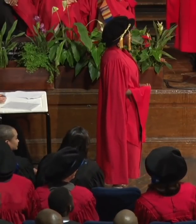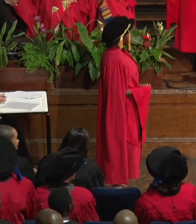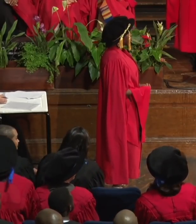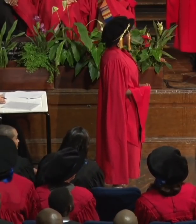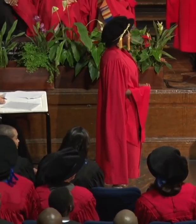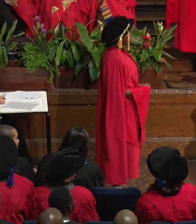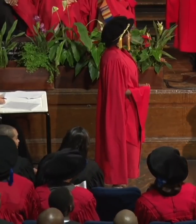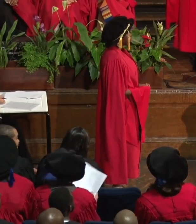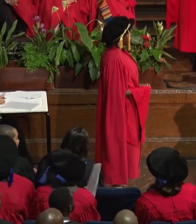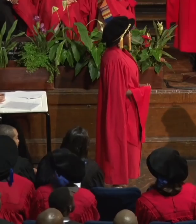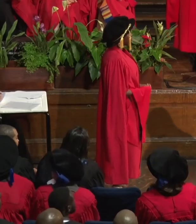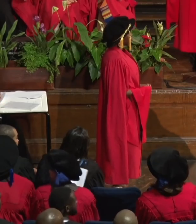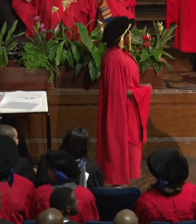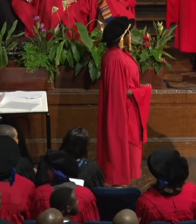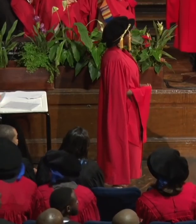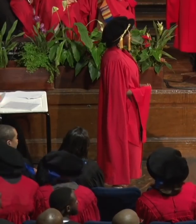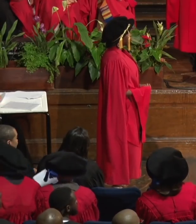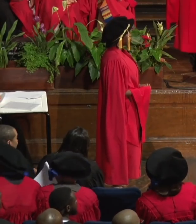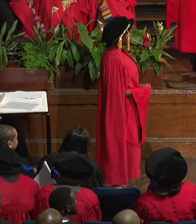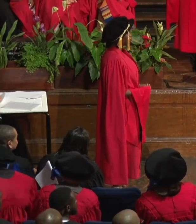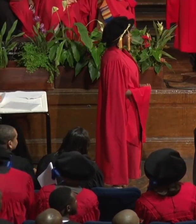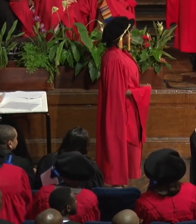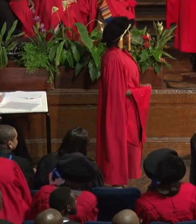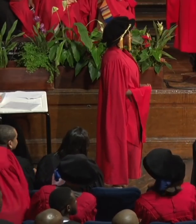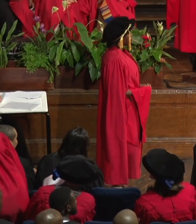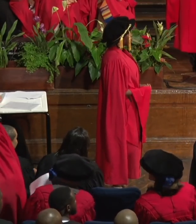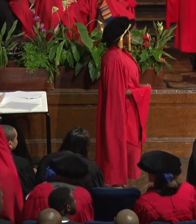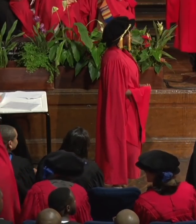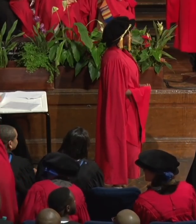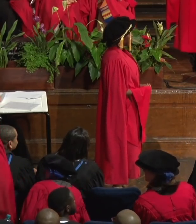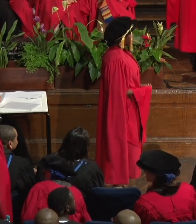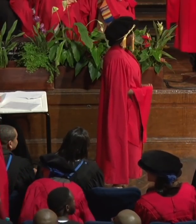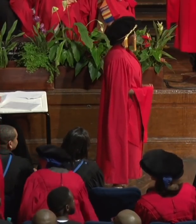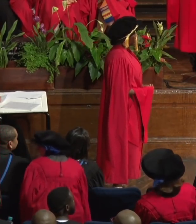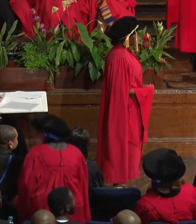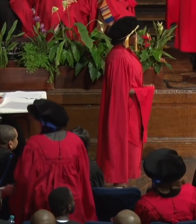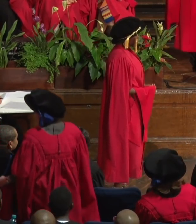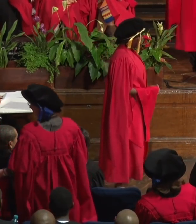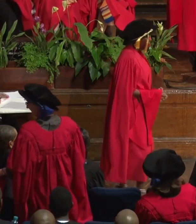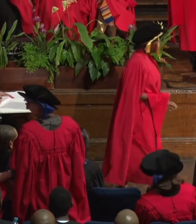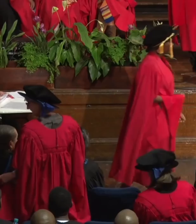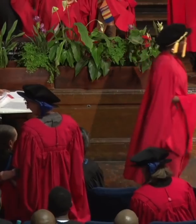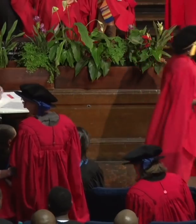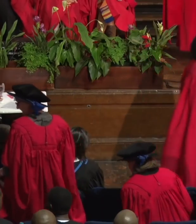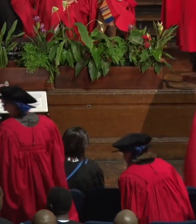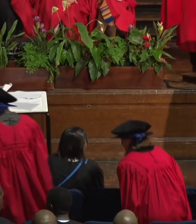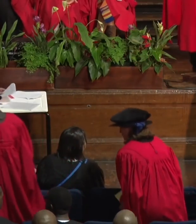decent work and to transition informal work to the formal economy, Abigail Emilomo Osiki.